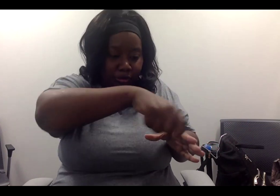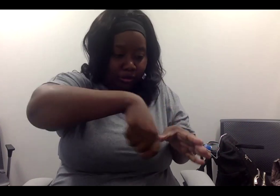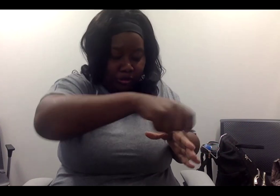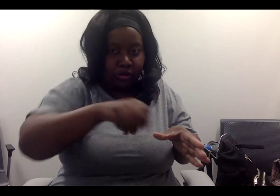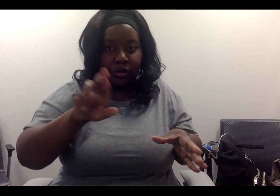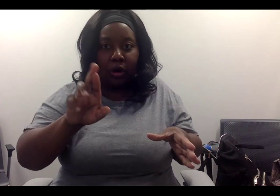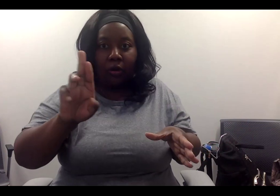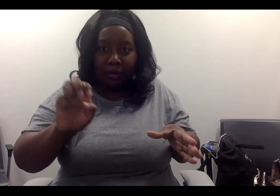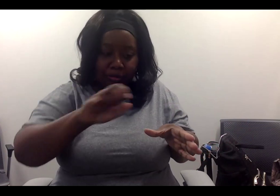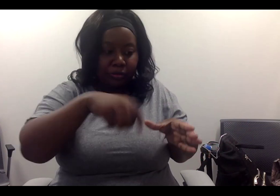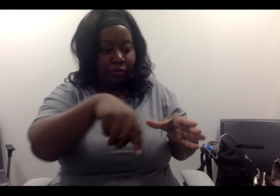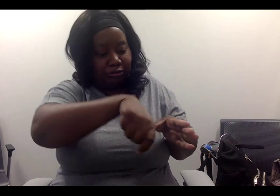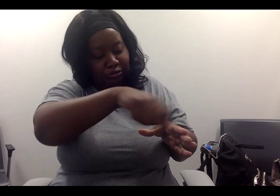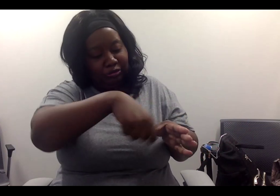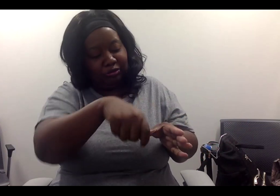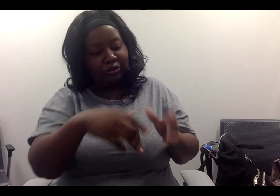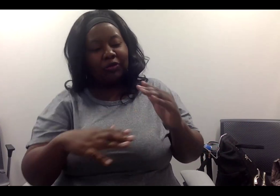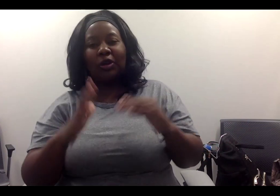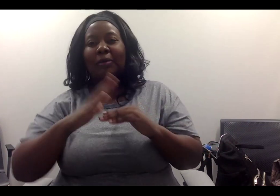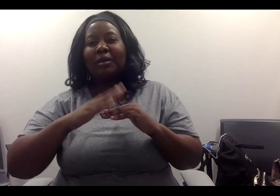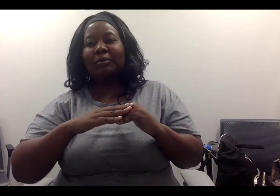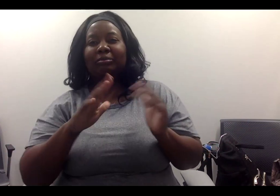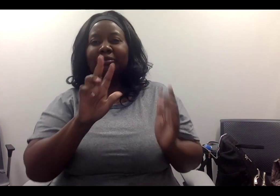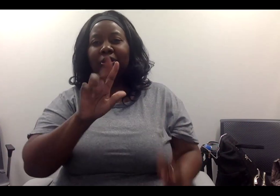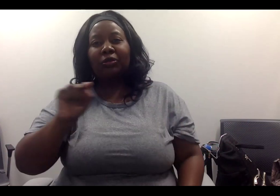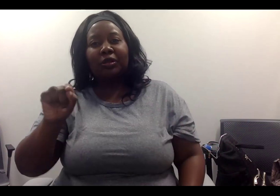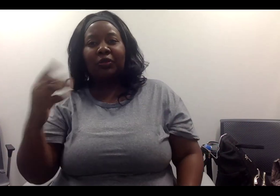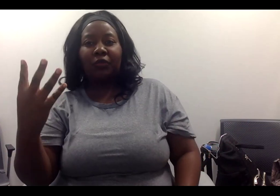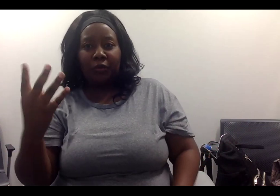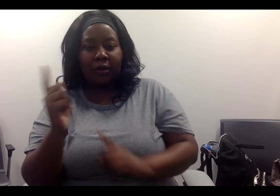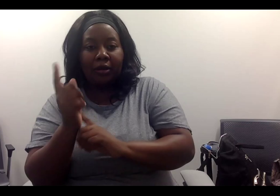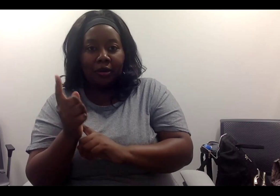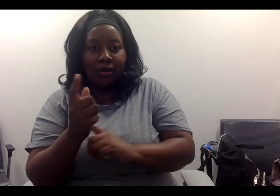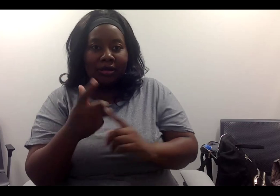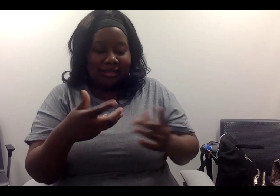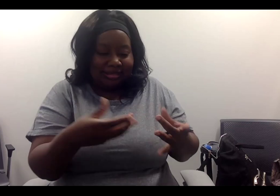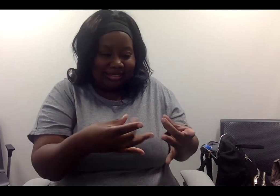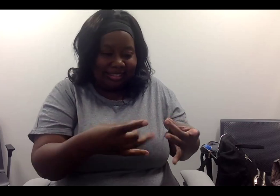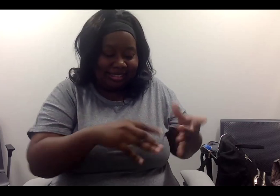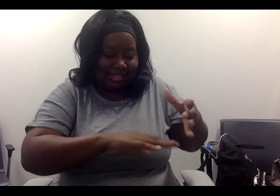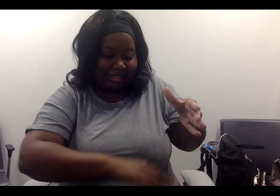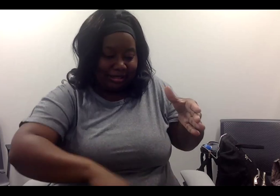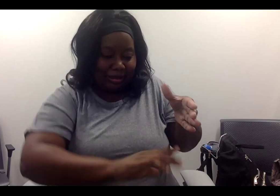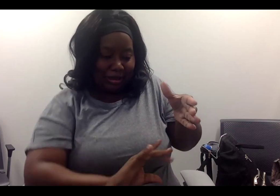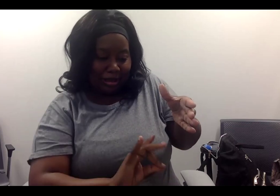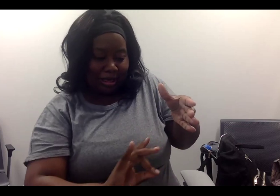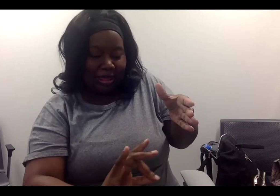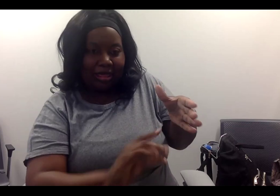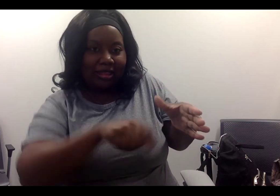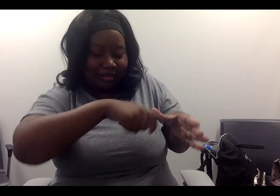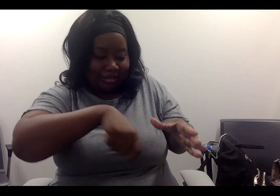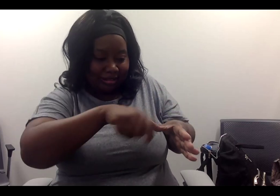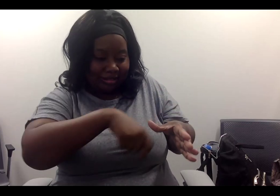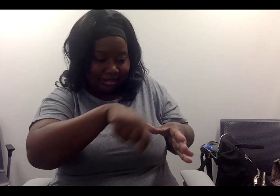ROUX, for I'd say about 3 or 4 minutes, or until that flour starts sticking and kind of toasting to the bottom of the pan. And